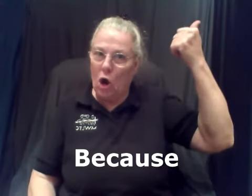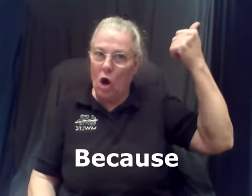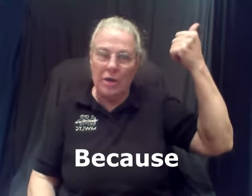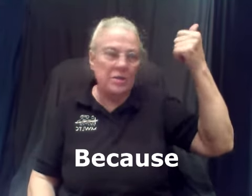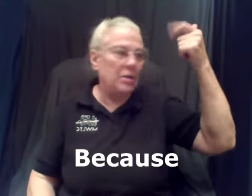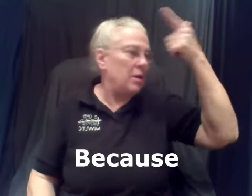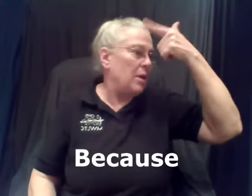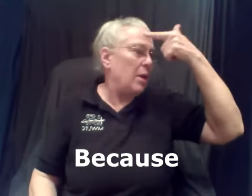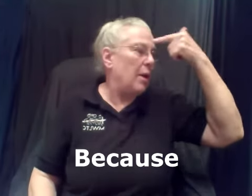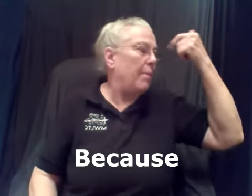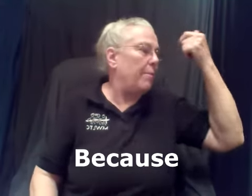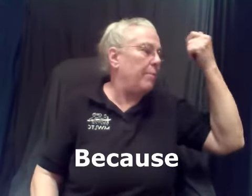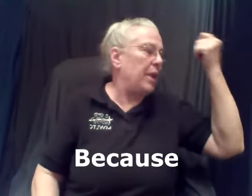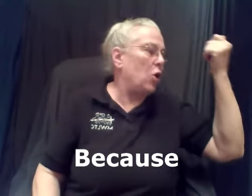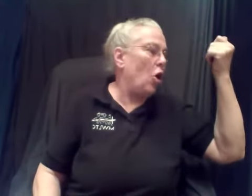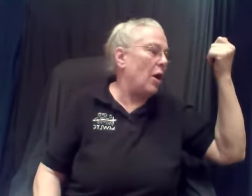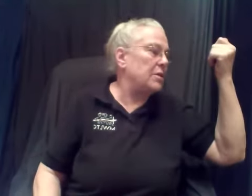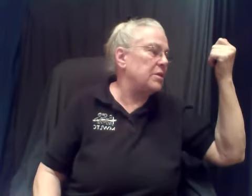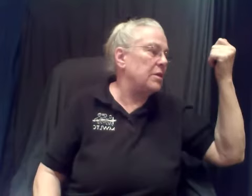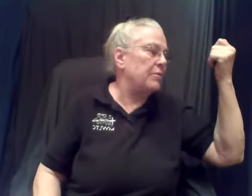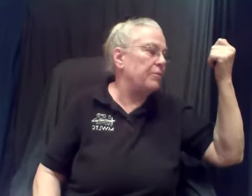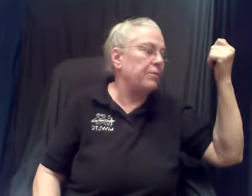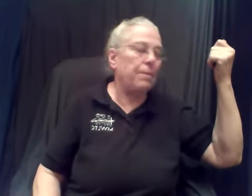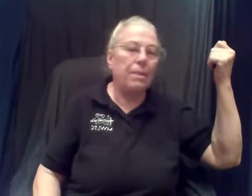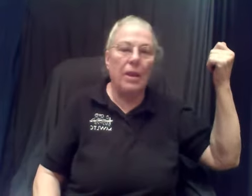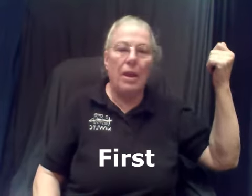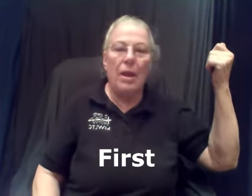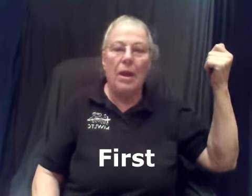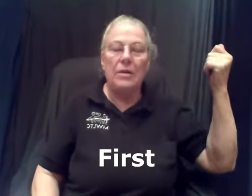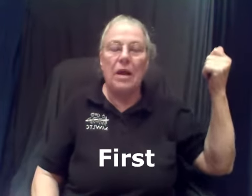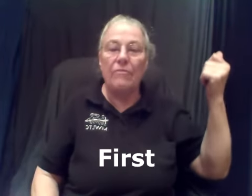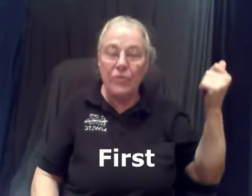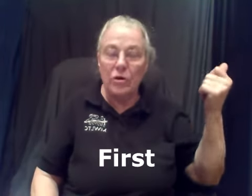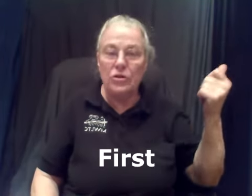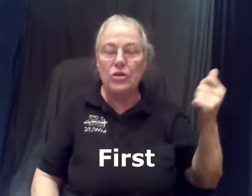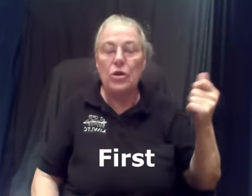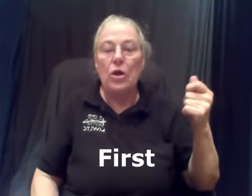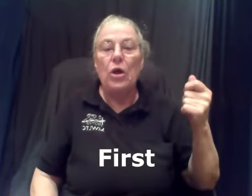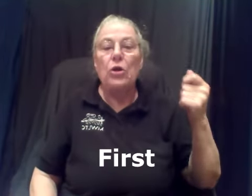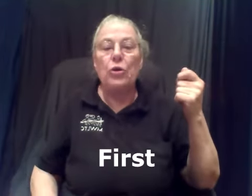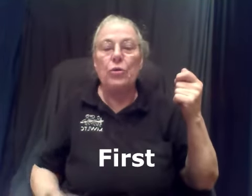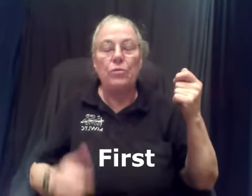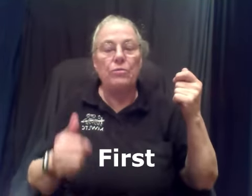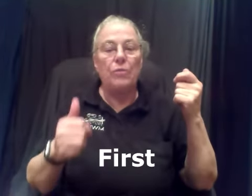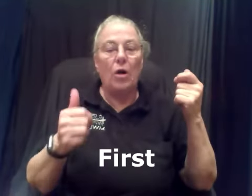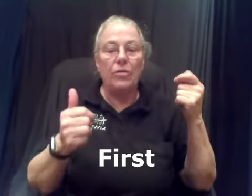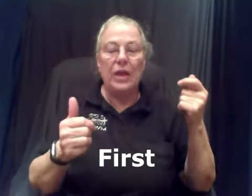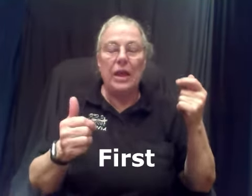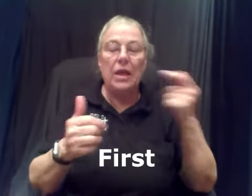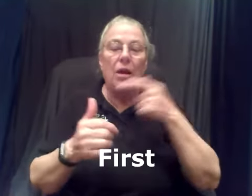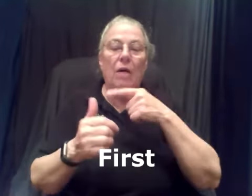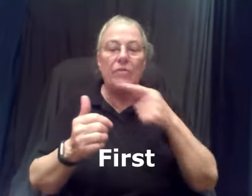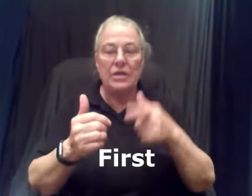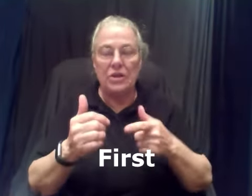Because. Because. Now first, you are thinking of the digits on